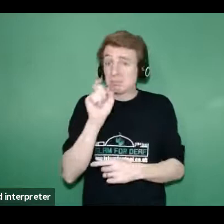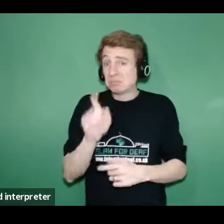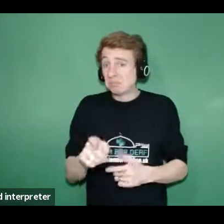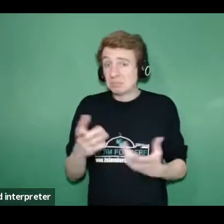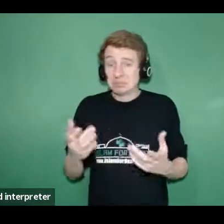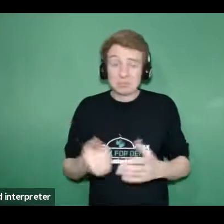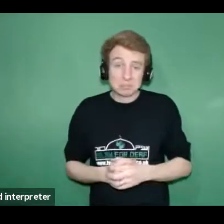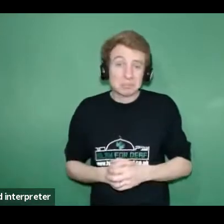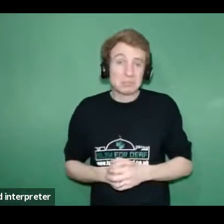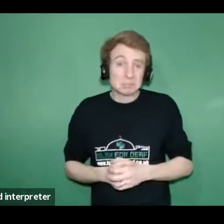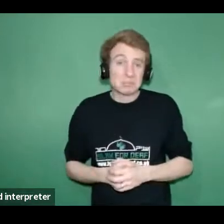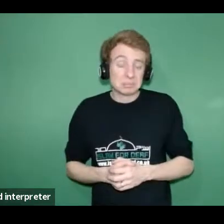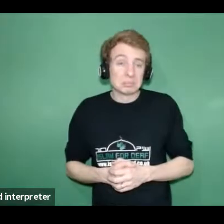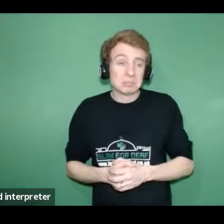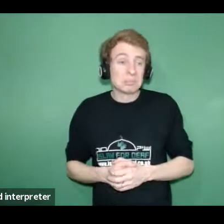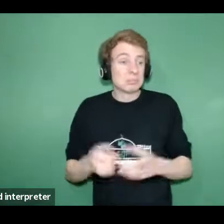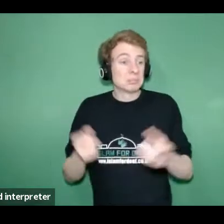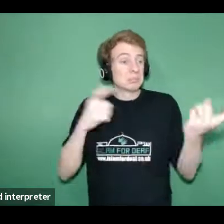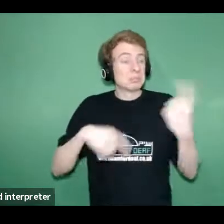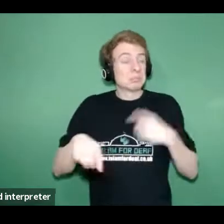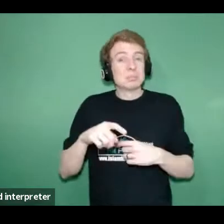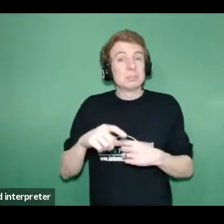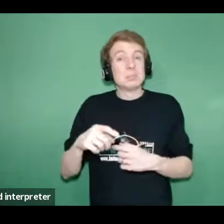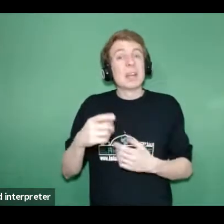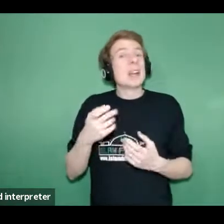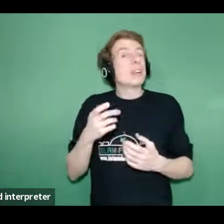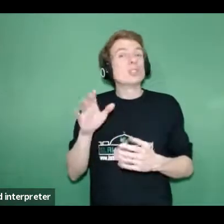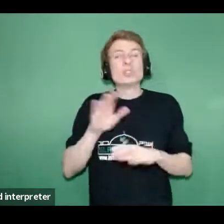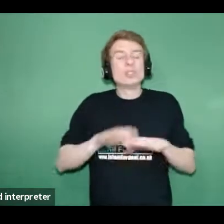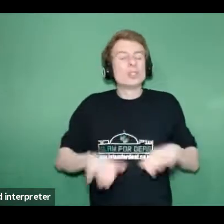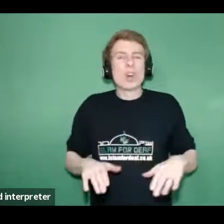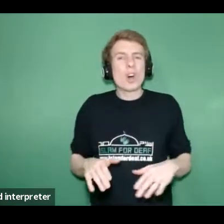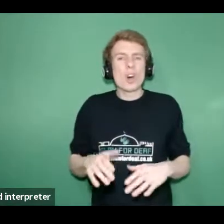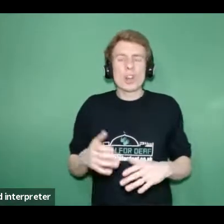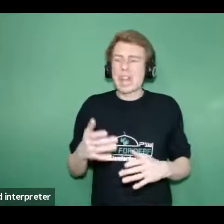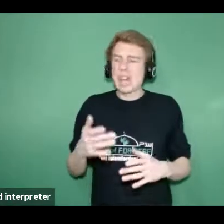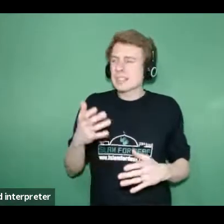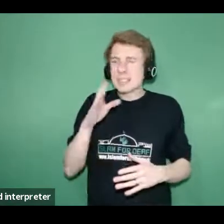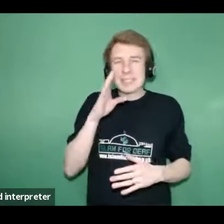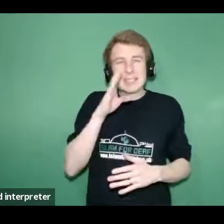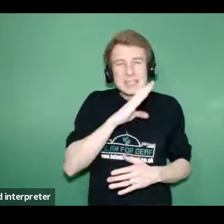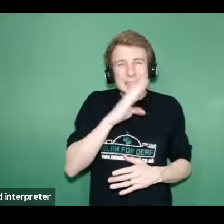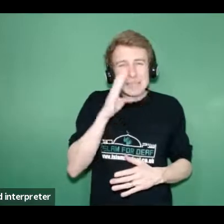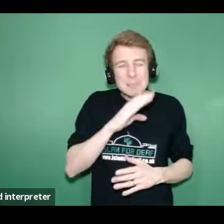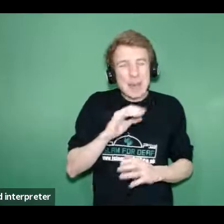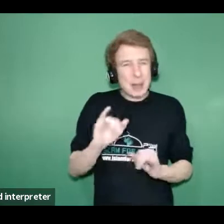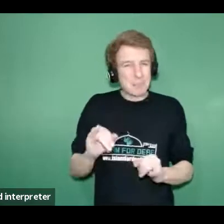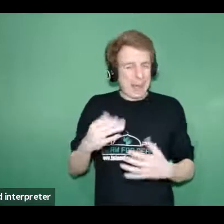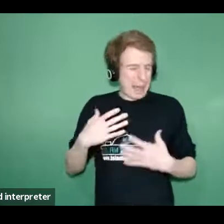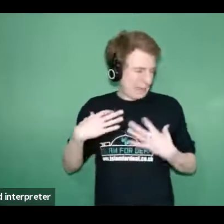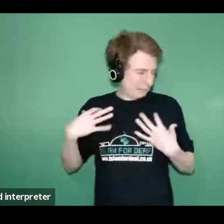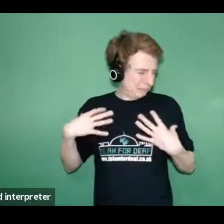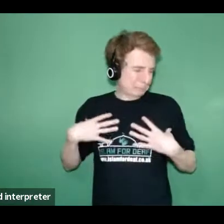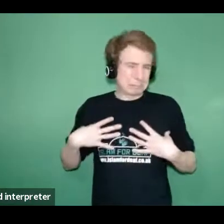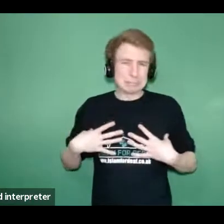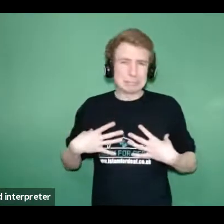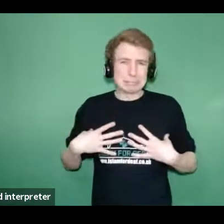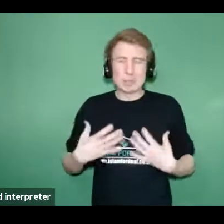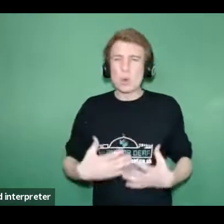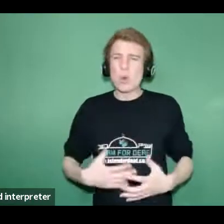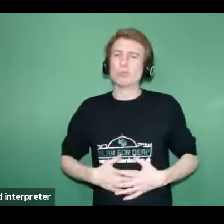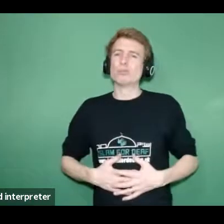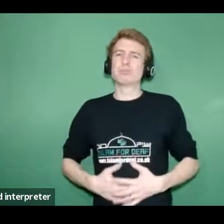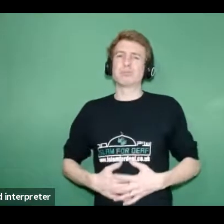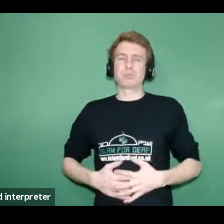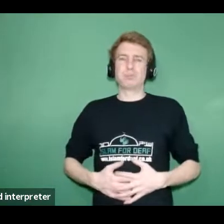for the night prayer on a really full stomach or smelling badly or in an unprepared manner, because this all